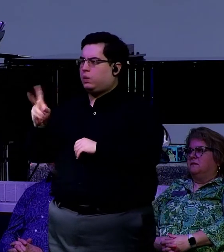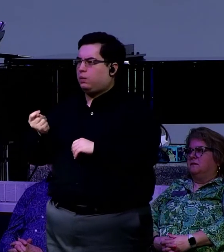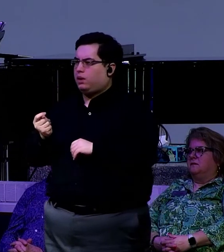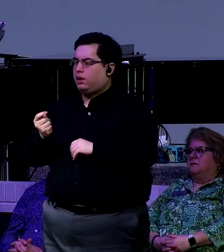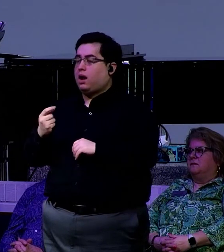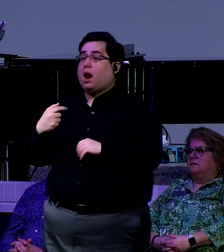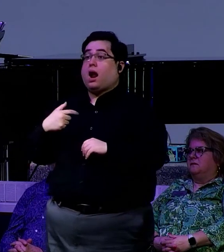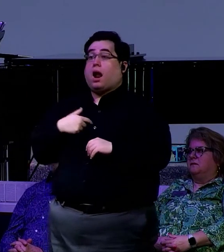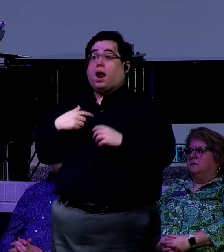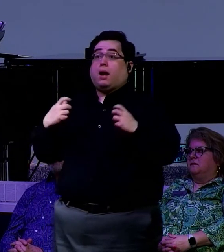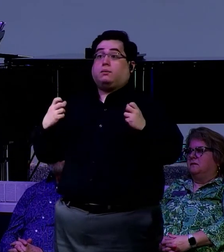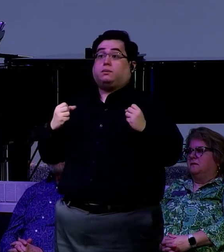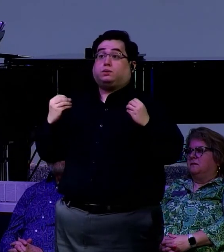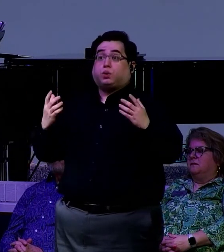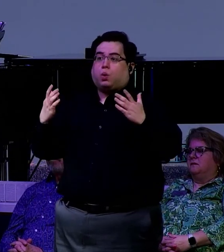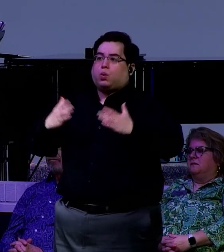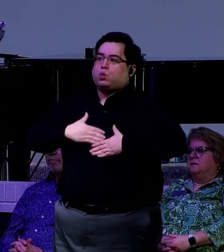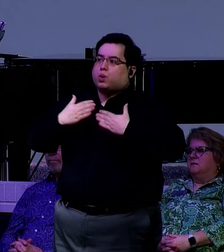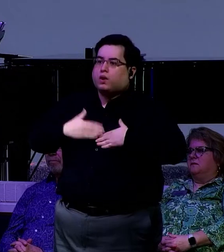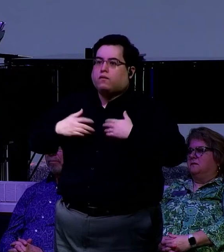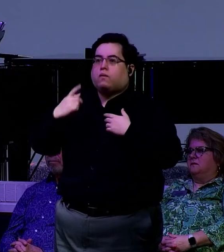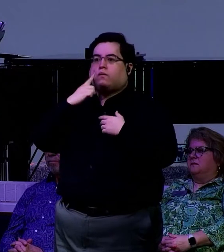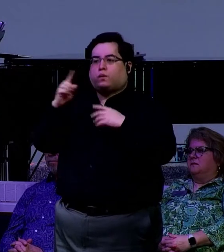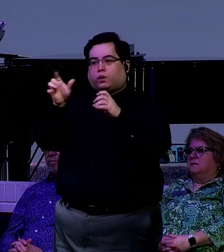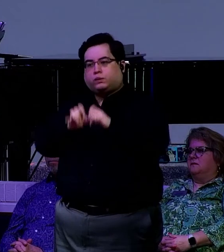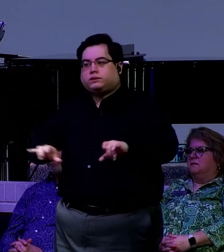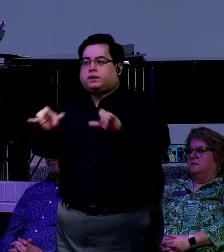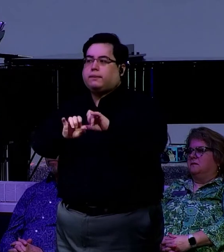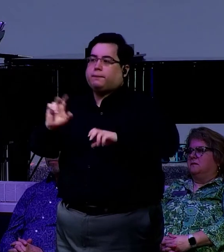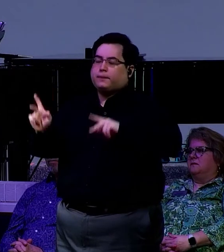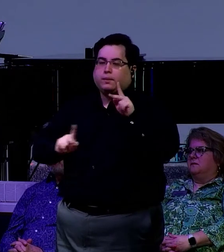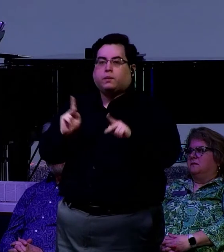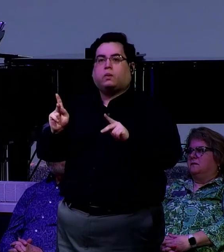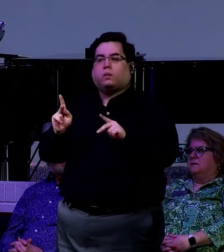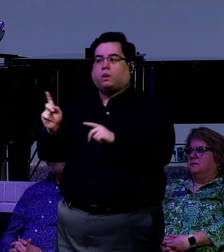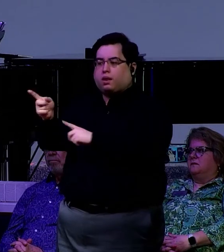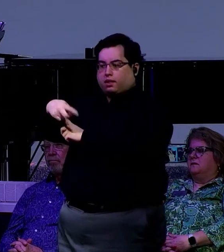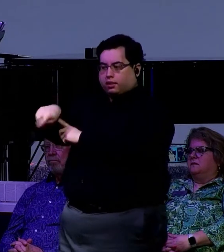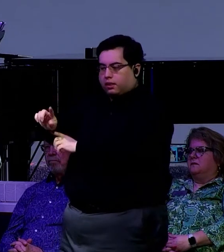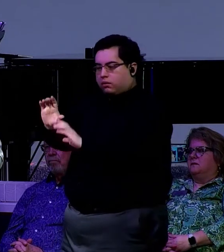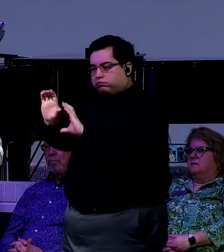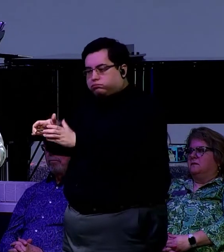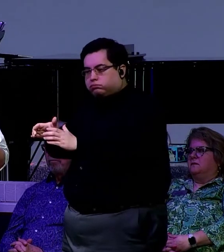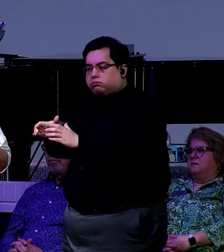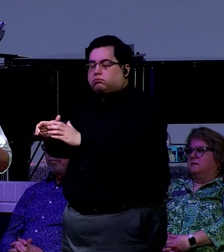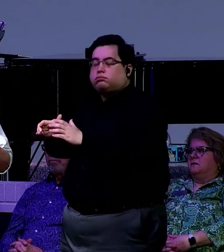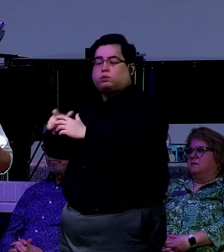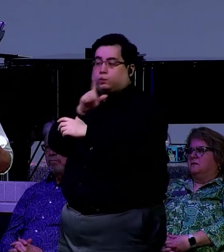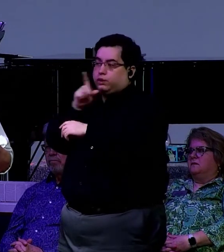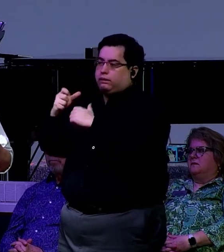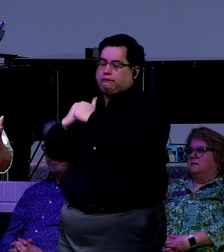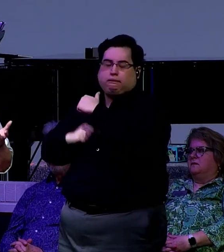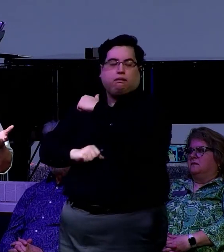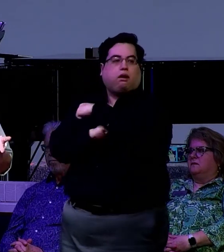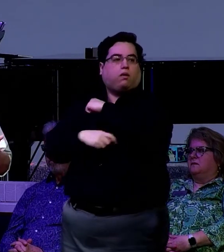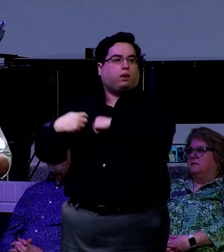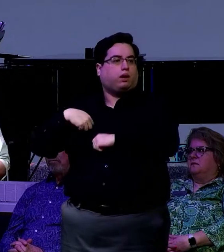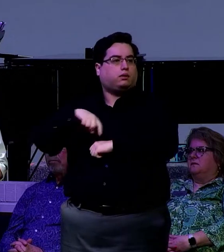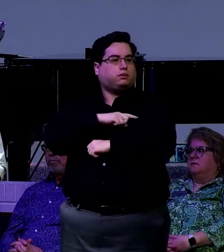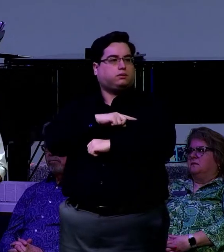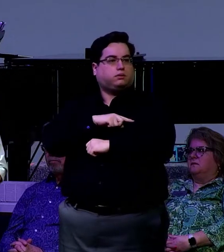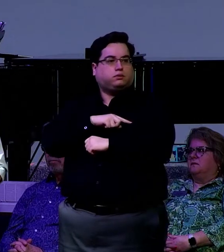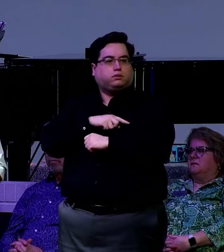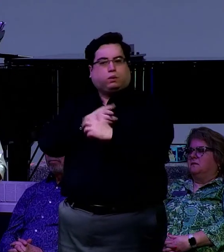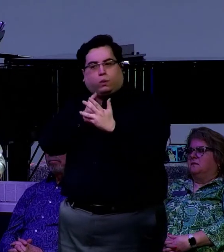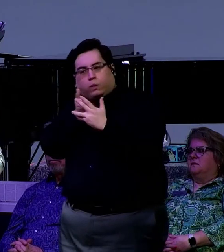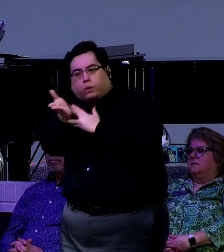am so very grateful for those same people. They carry us through those periods